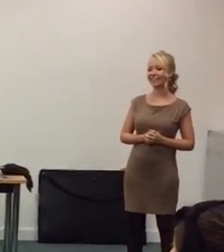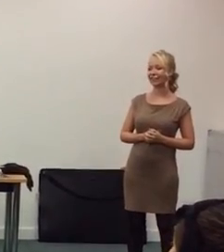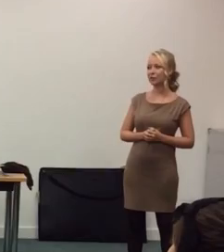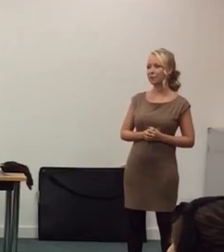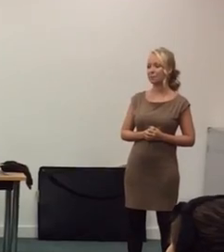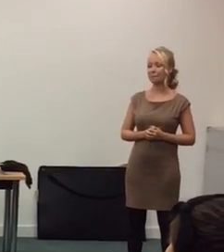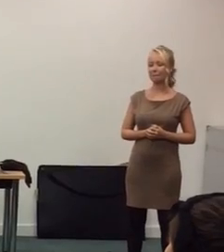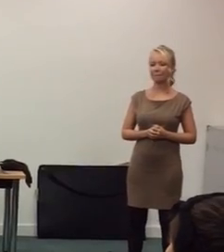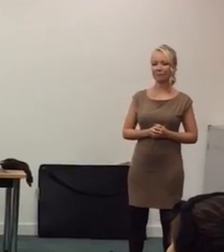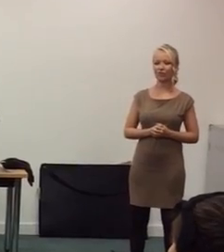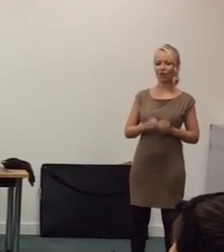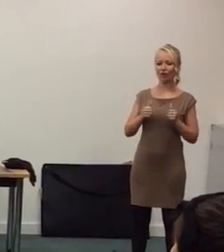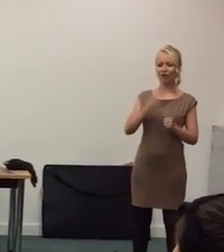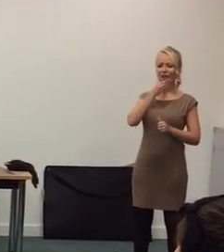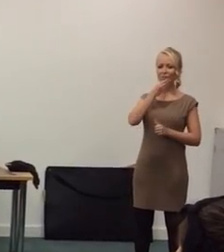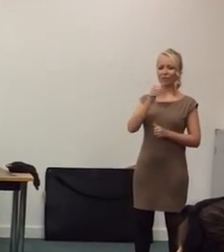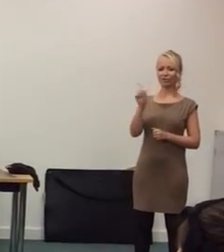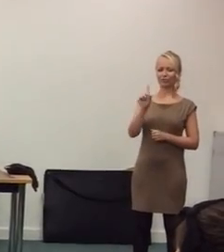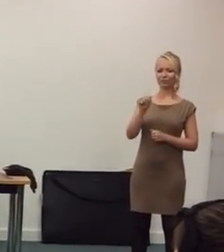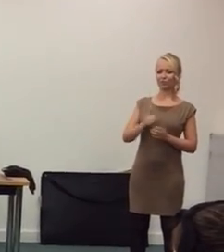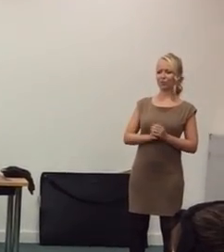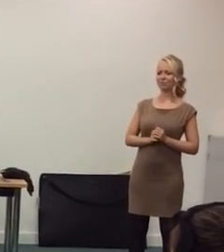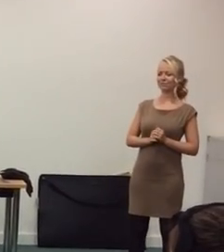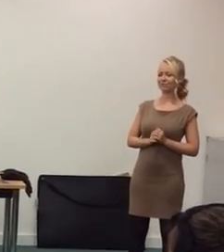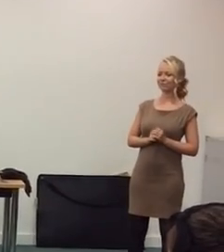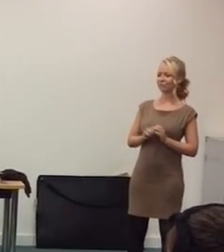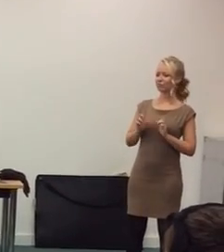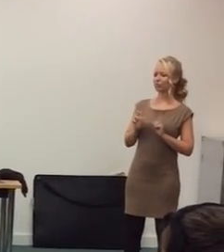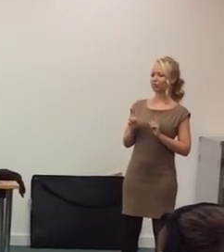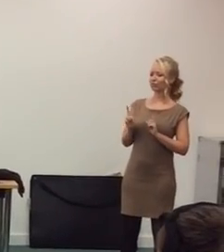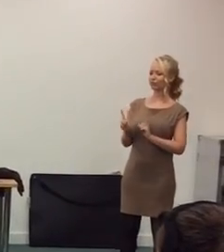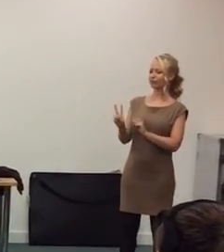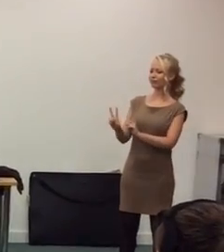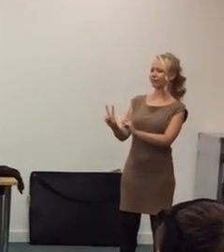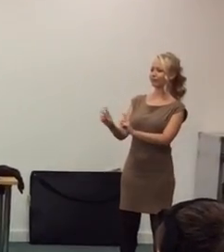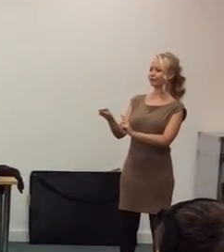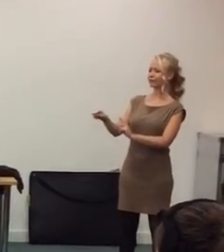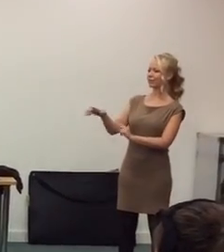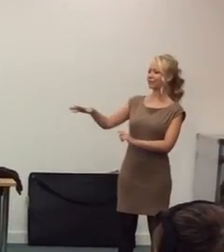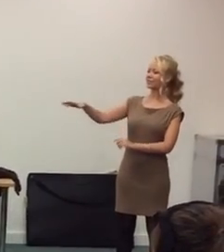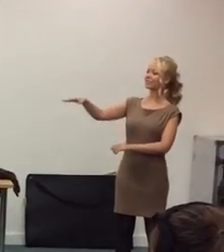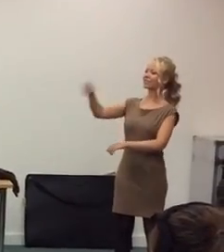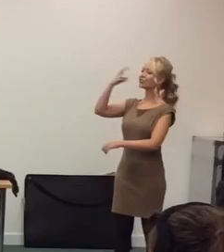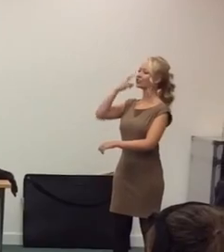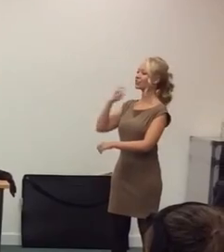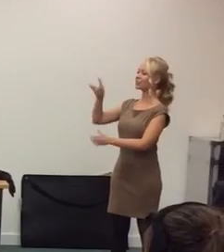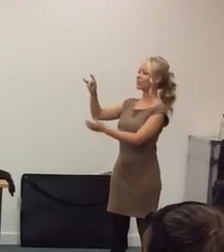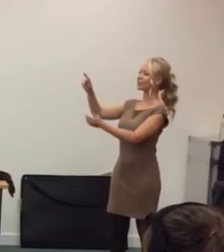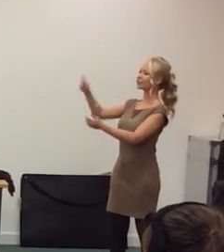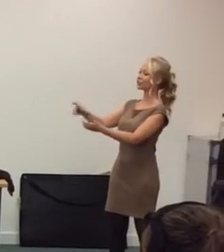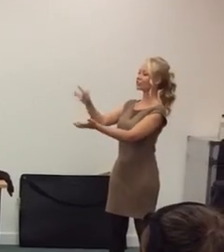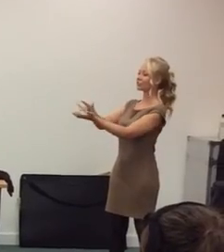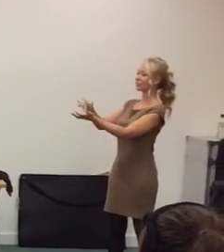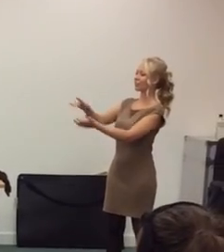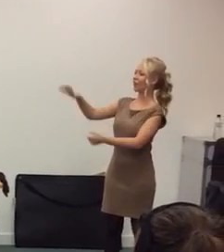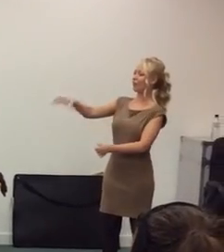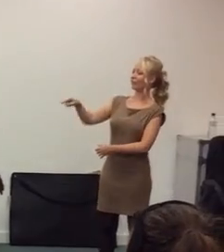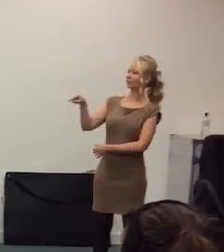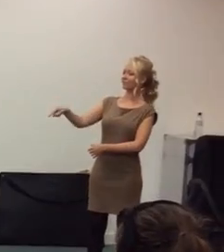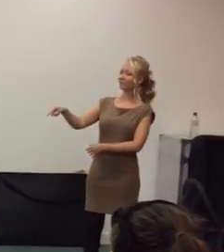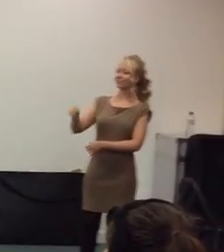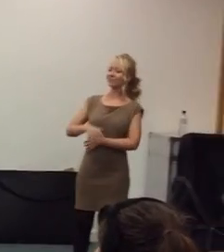Now the kindly man would take the bears to the Senior Citizen Centre. That's right, go